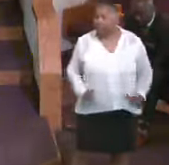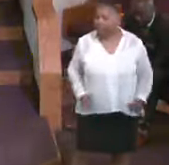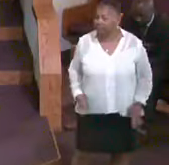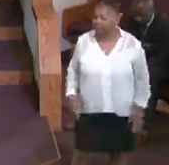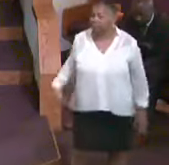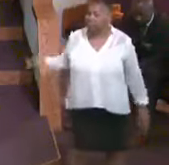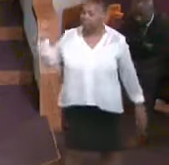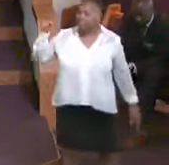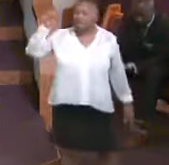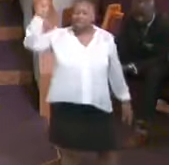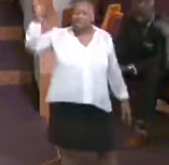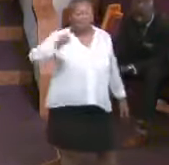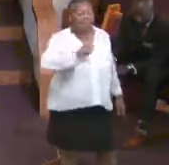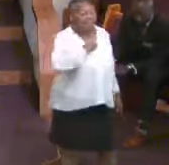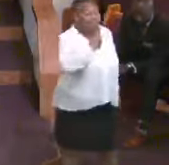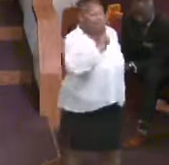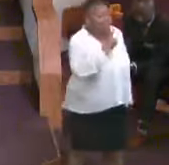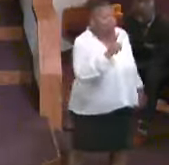Yes, he is. Yes, he is.